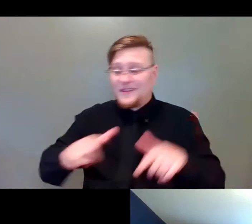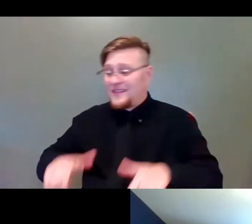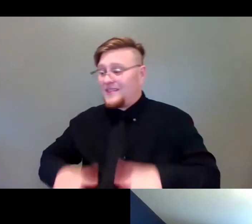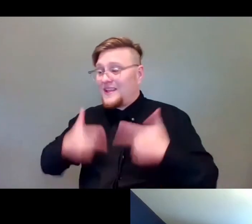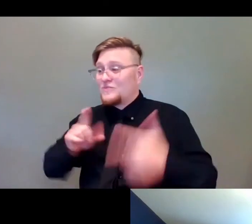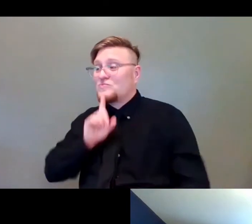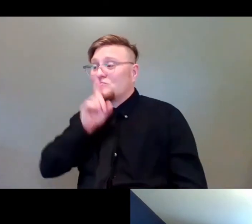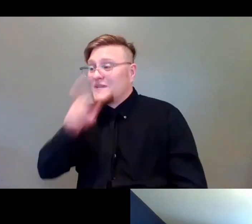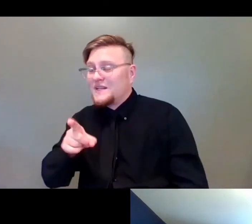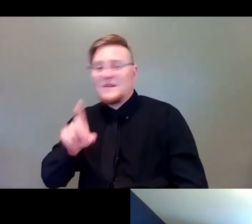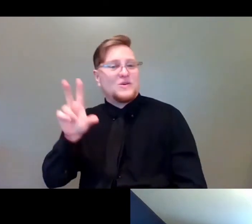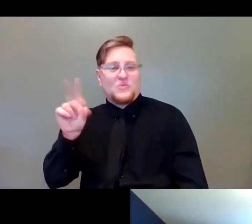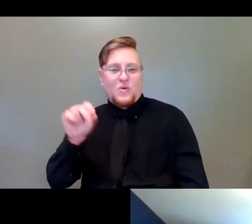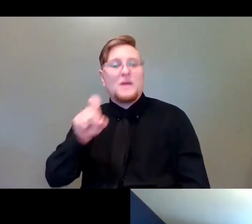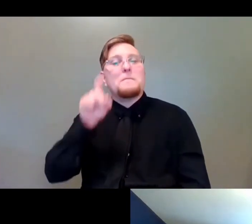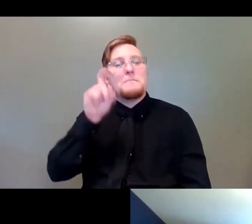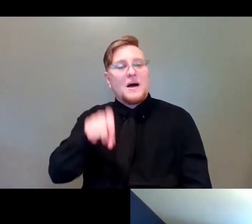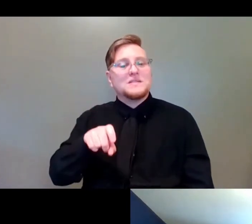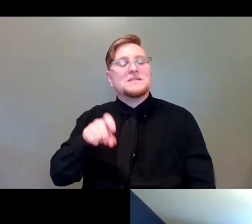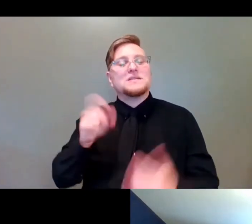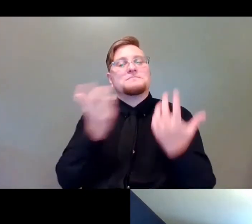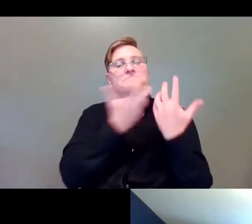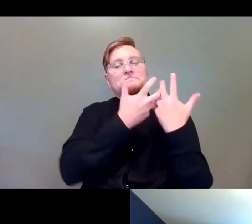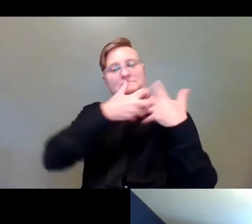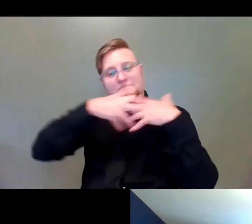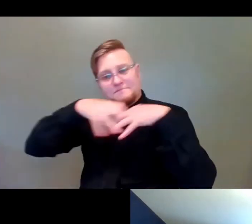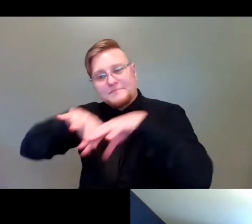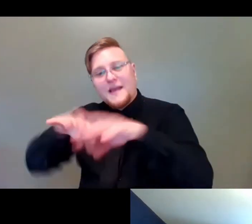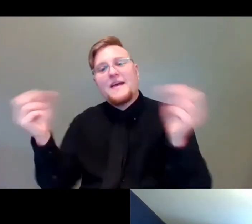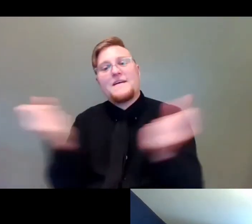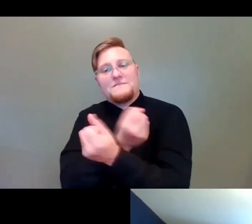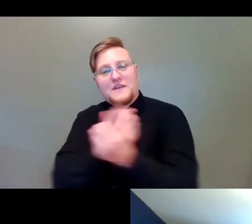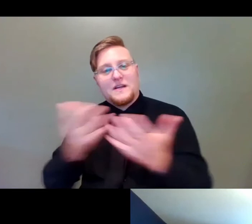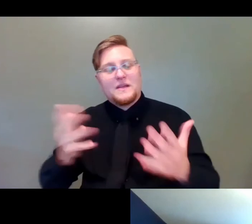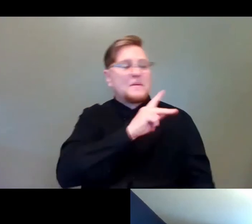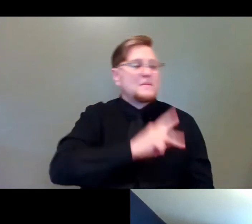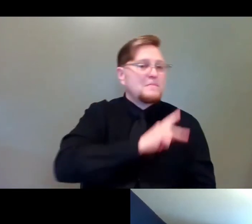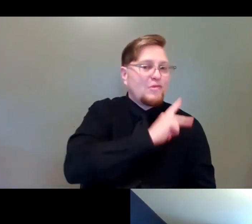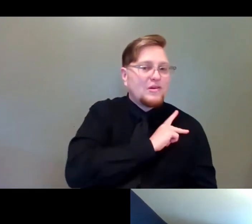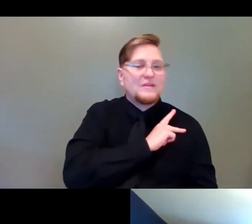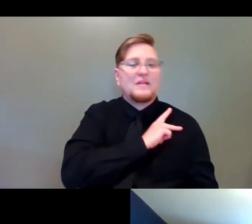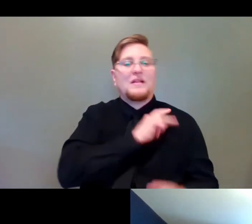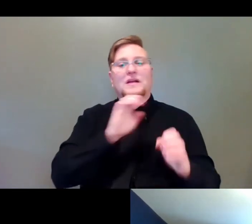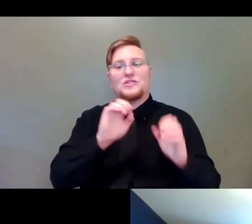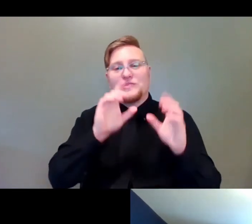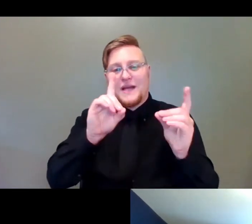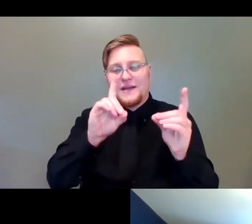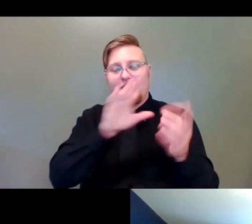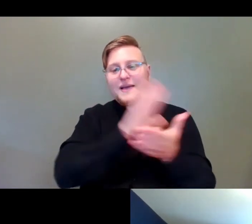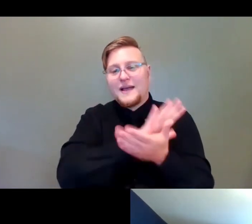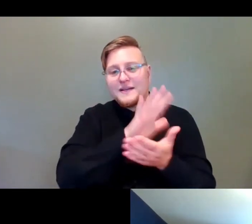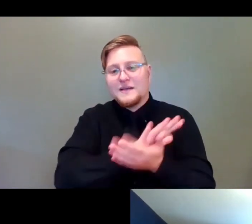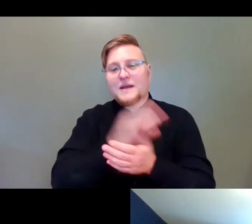personal life, your academic life, your activism life all together. So I worked with a lot of my professors